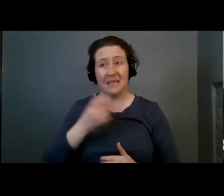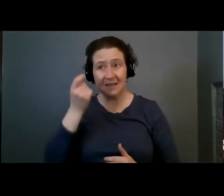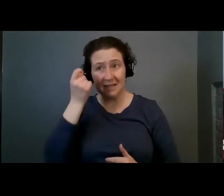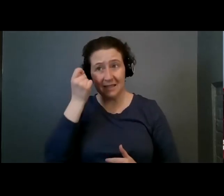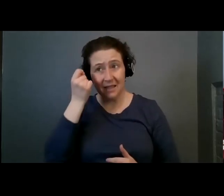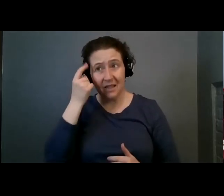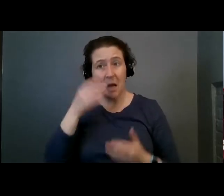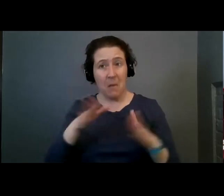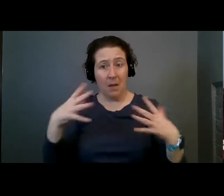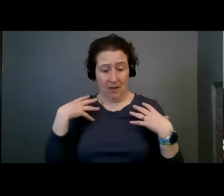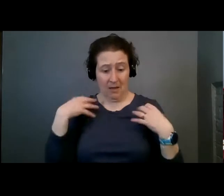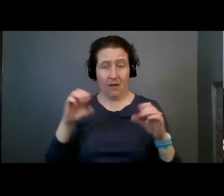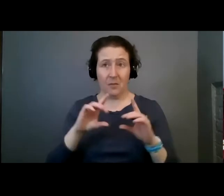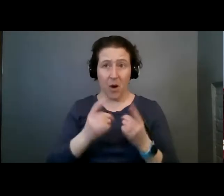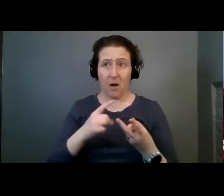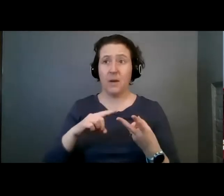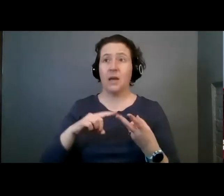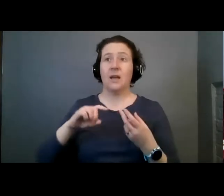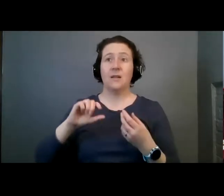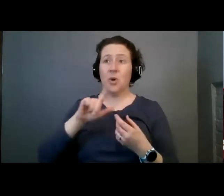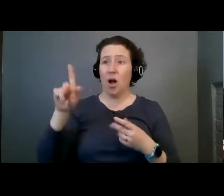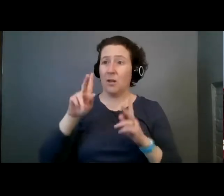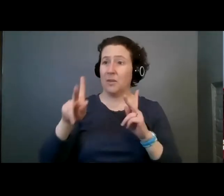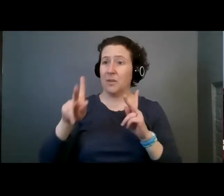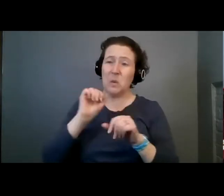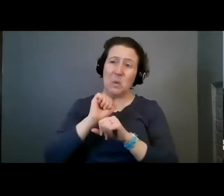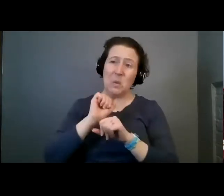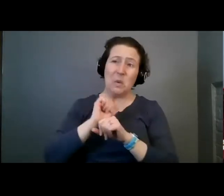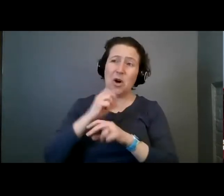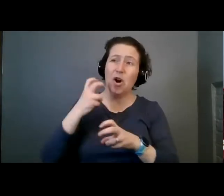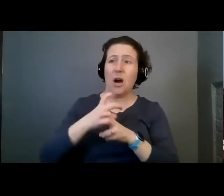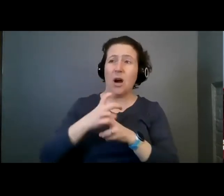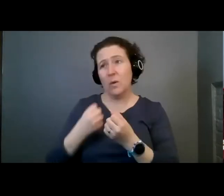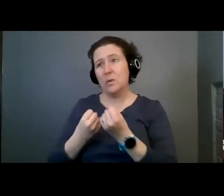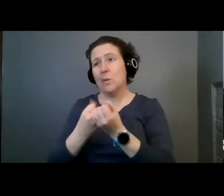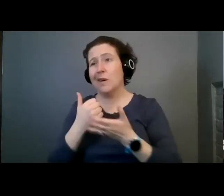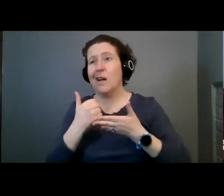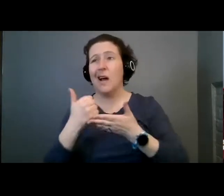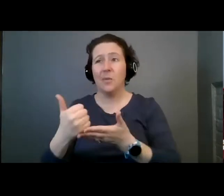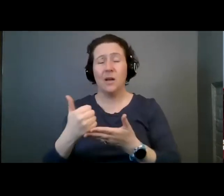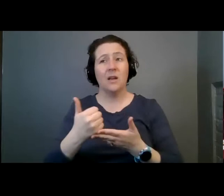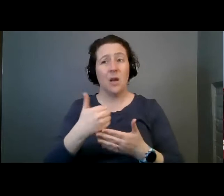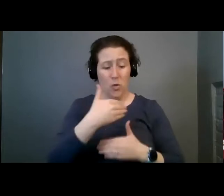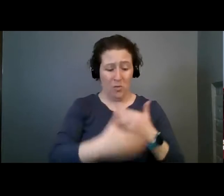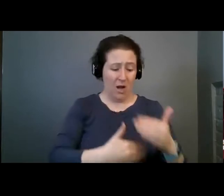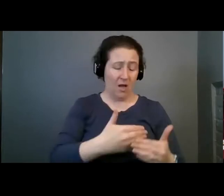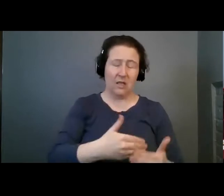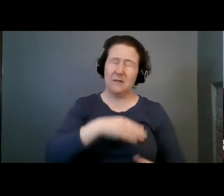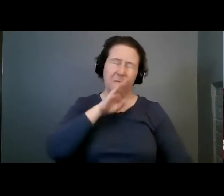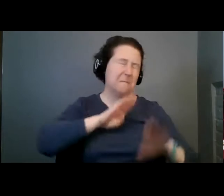public health and our partners are working hard on your behalf and that this process is frustrating for all of